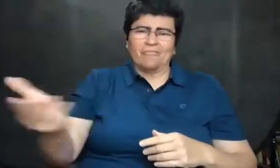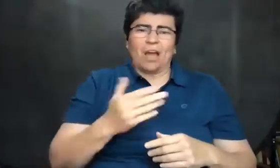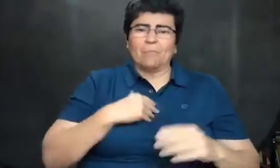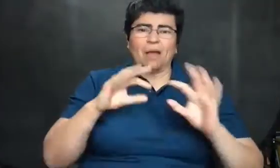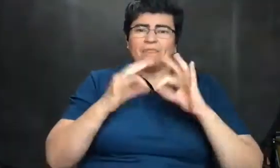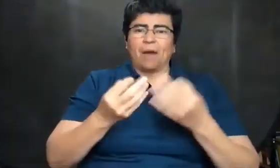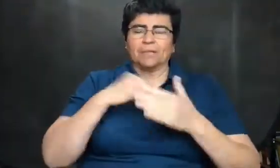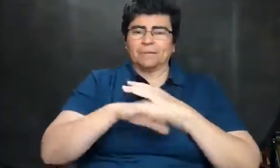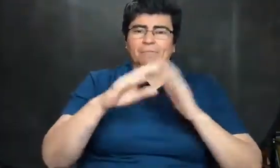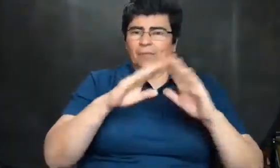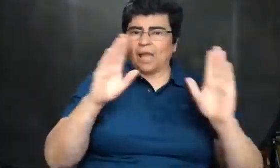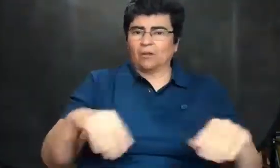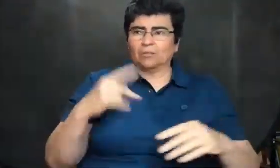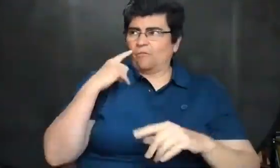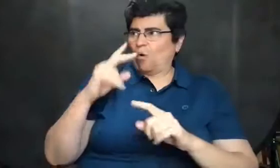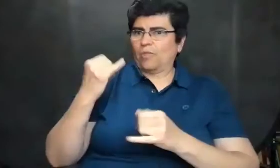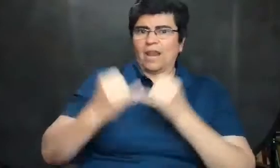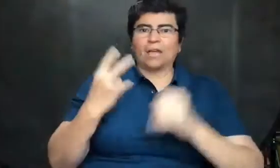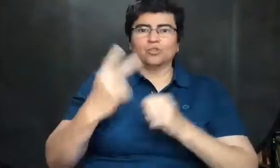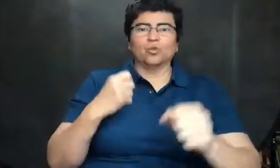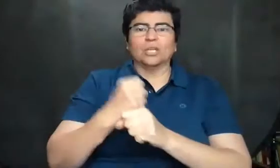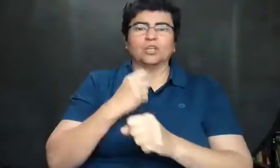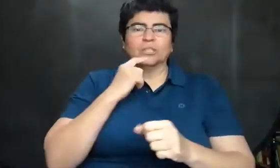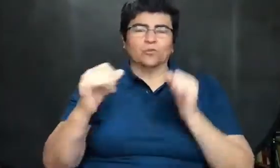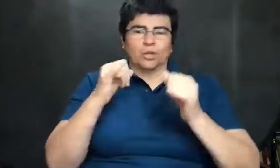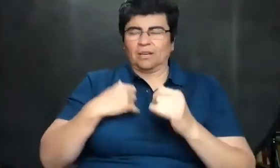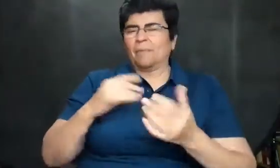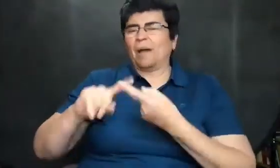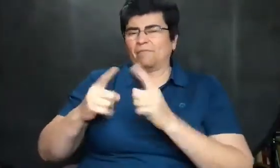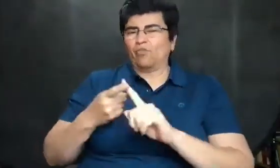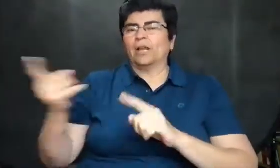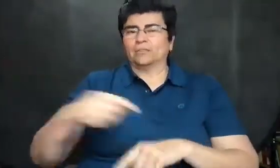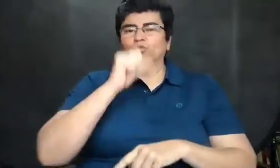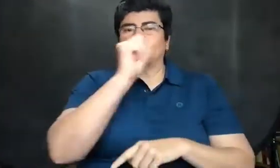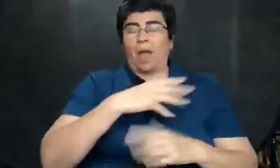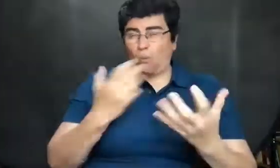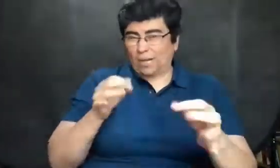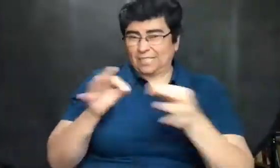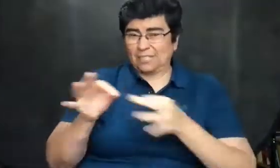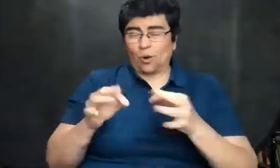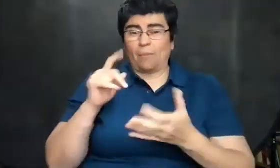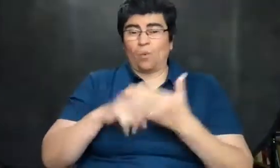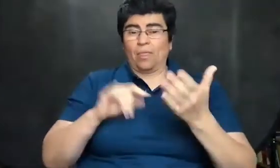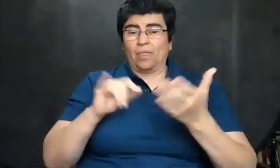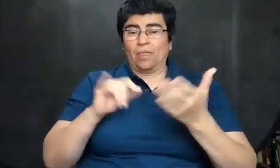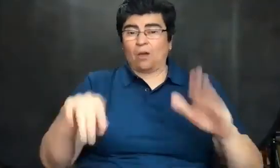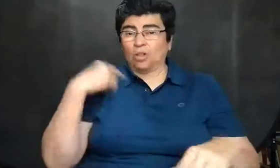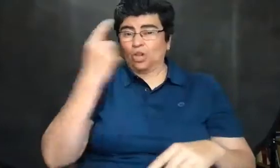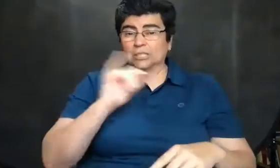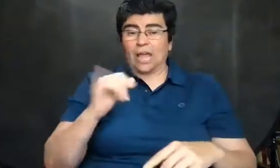of my drinking. So I got a friend to drop me off. And I want to describe for you what that house looked like on November the 8th. I walked up